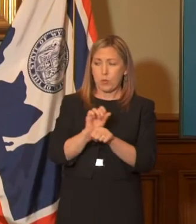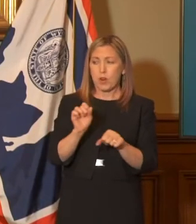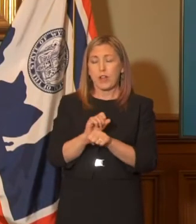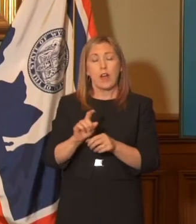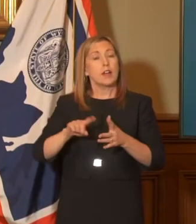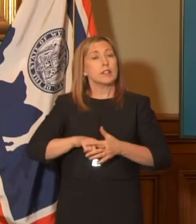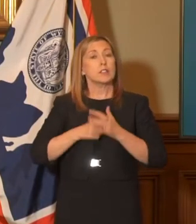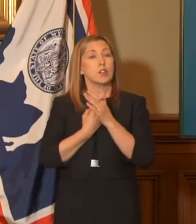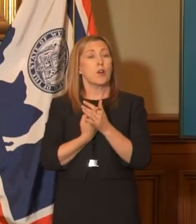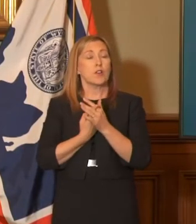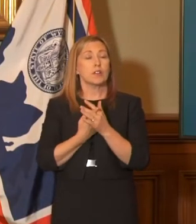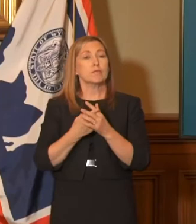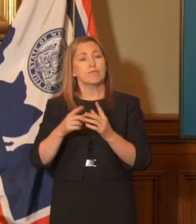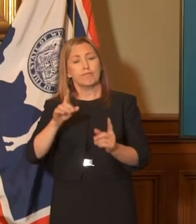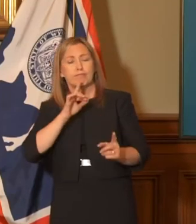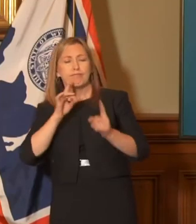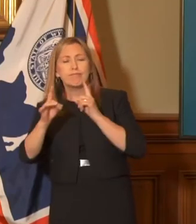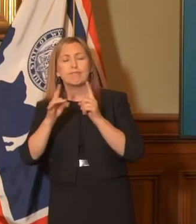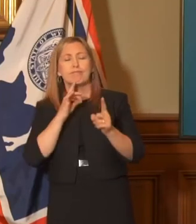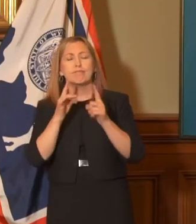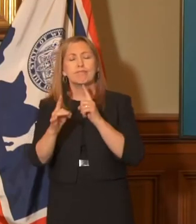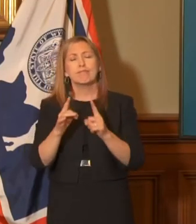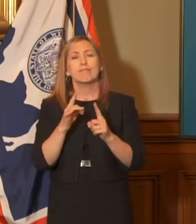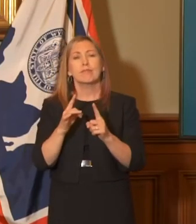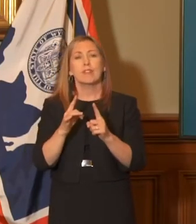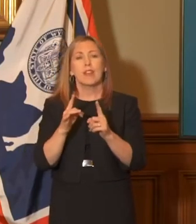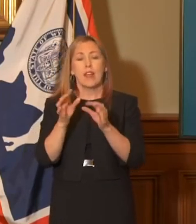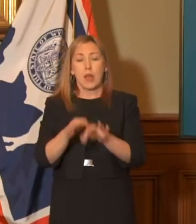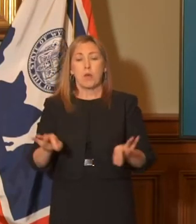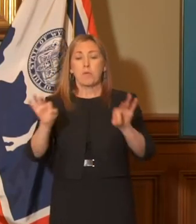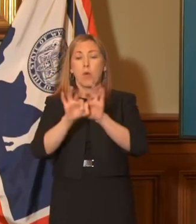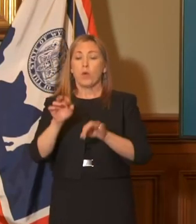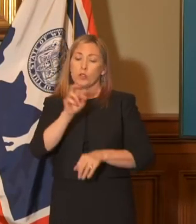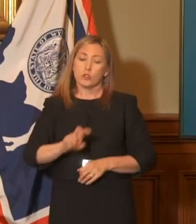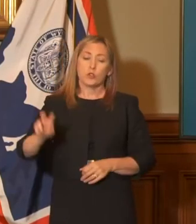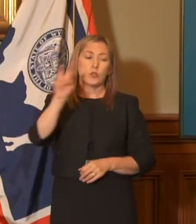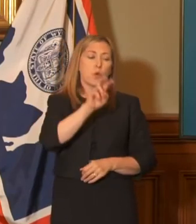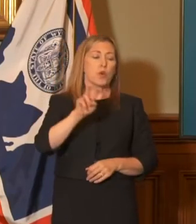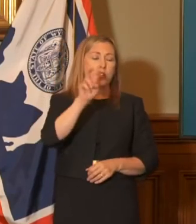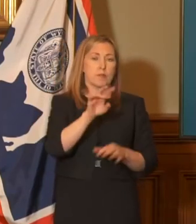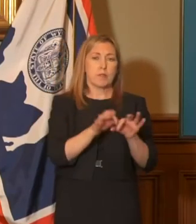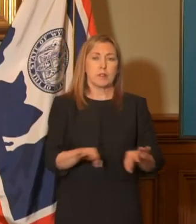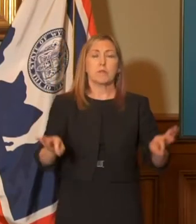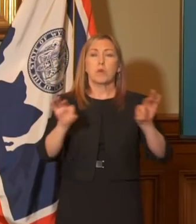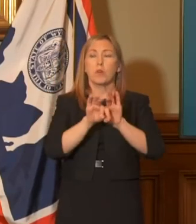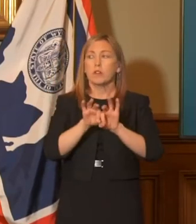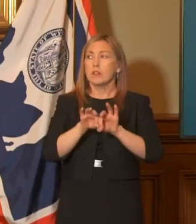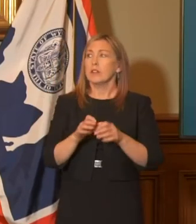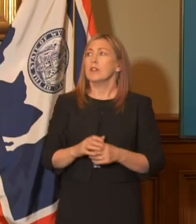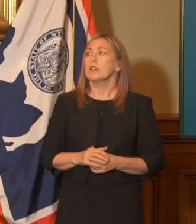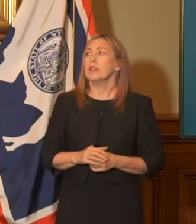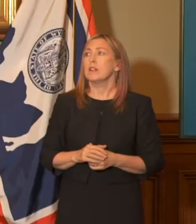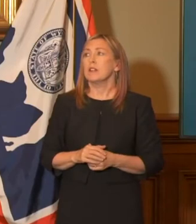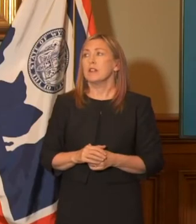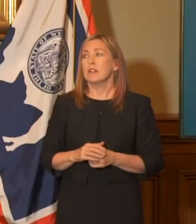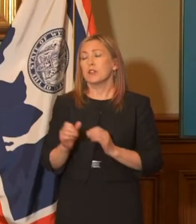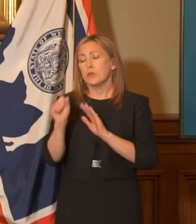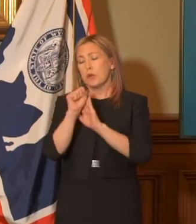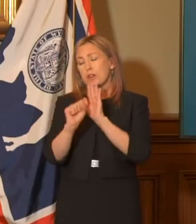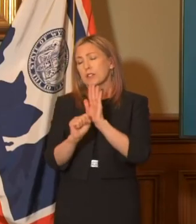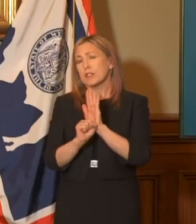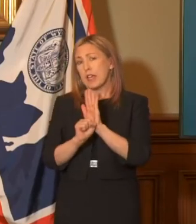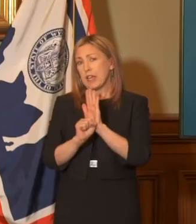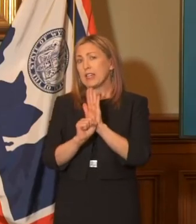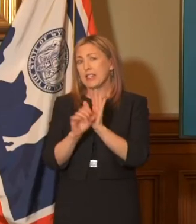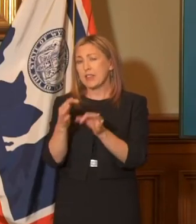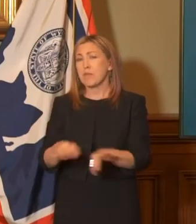this conversation talking about how important tourism was, and one element of tourism was to our state.